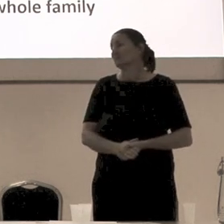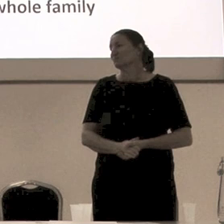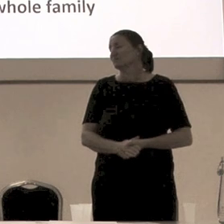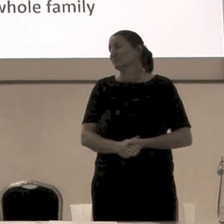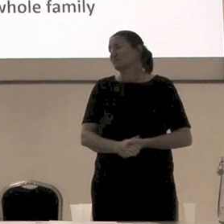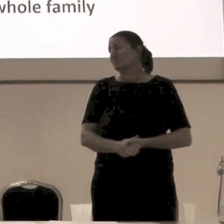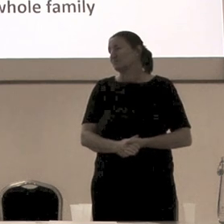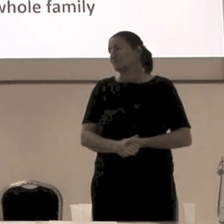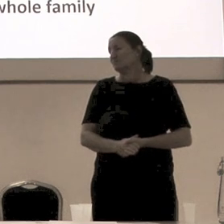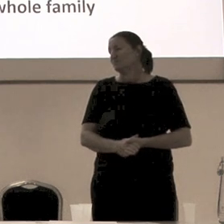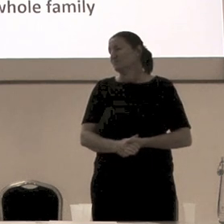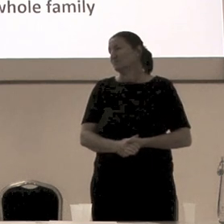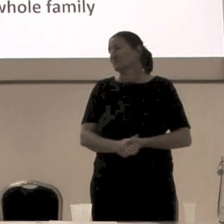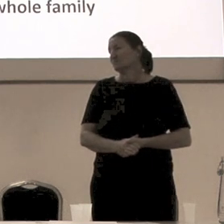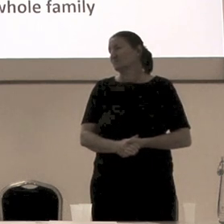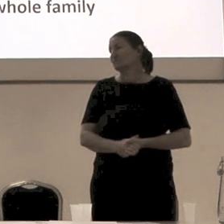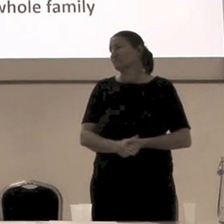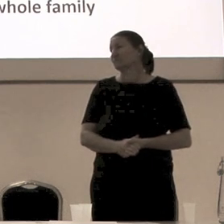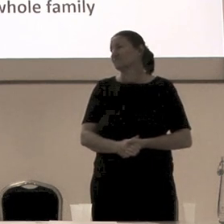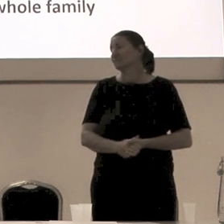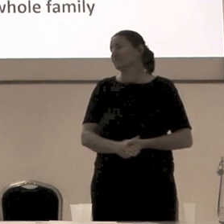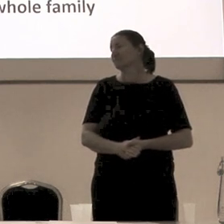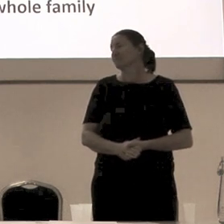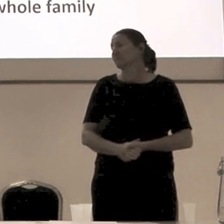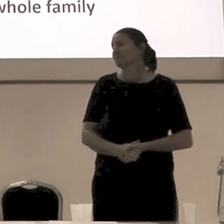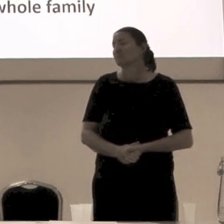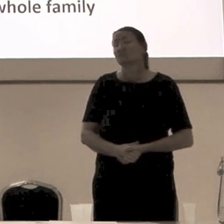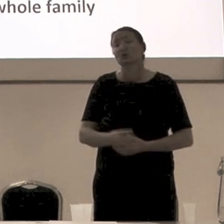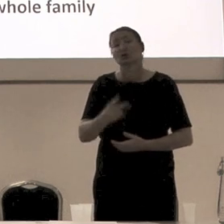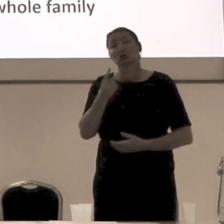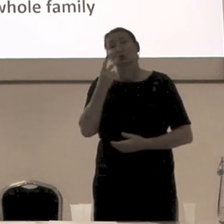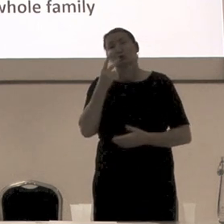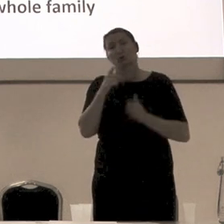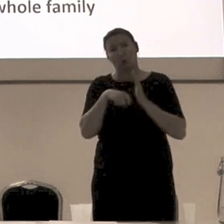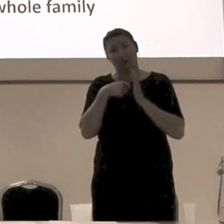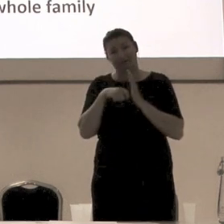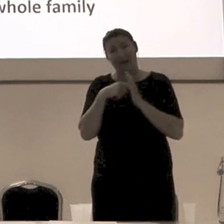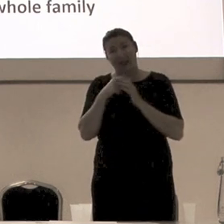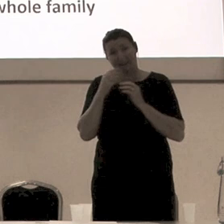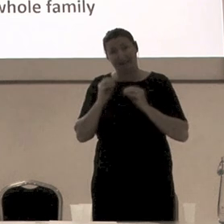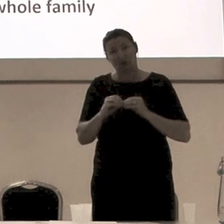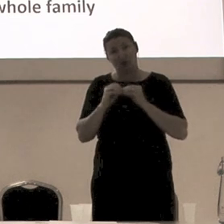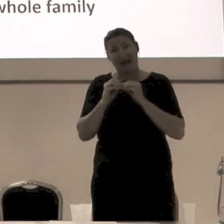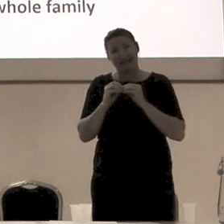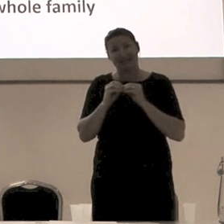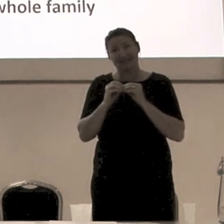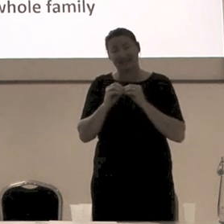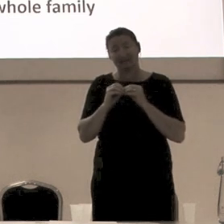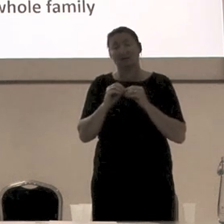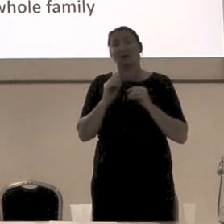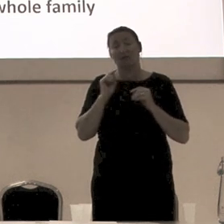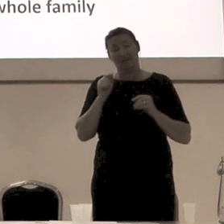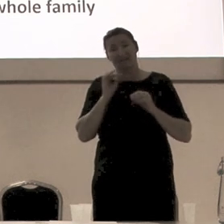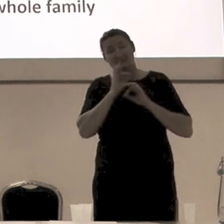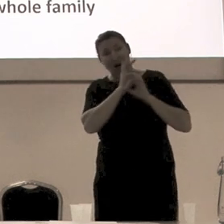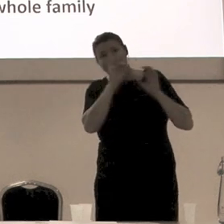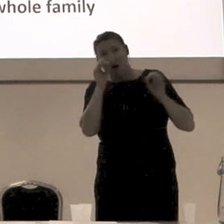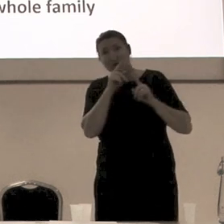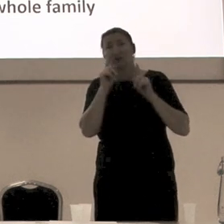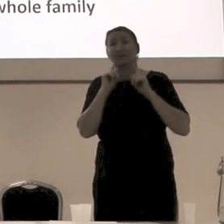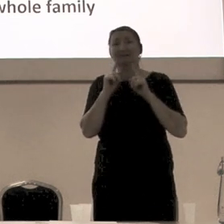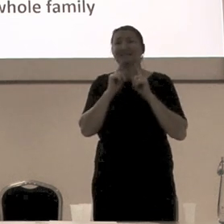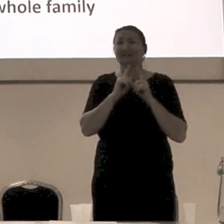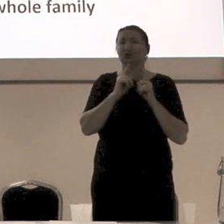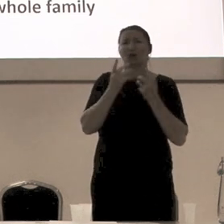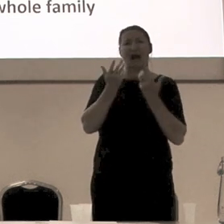the government and one he made for us, asking all teachers to actually learn about how to bring about